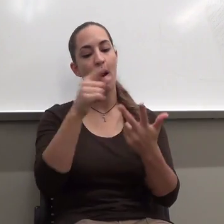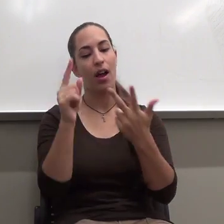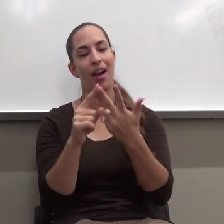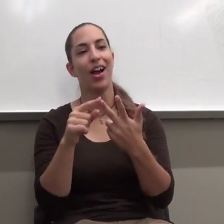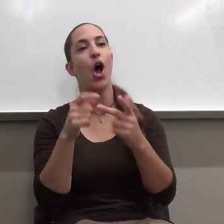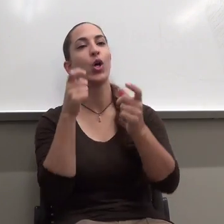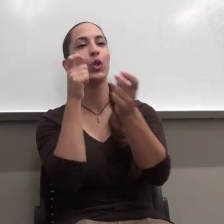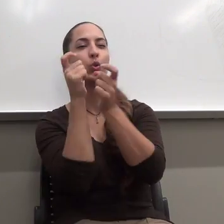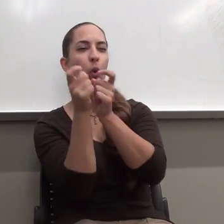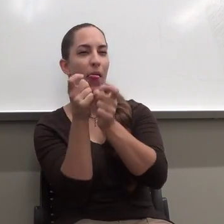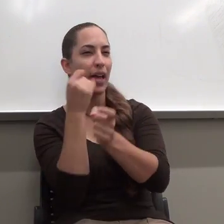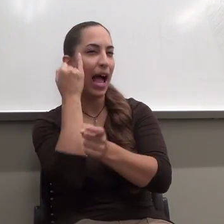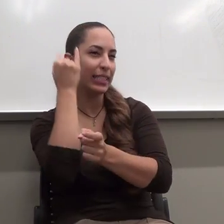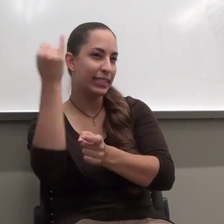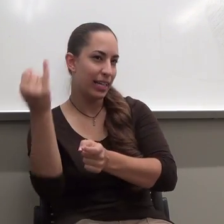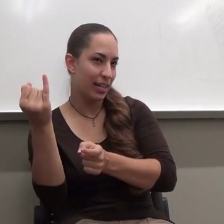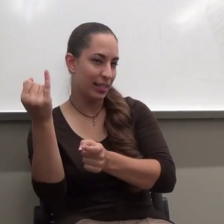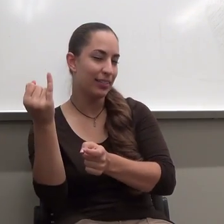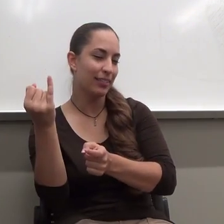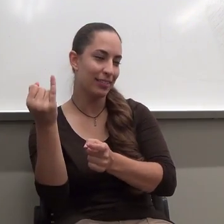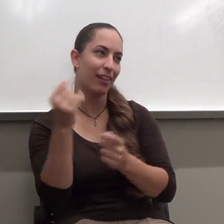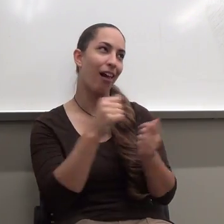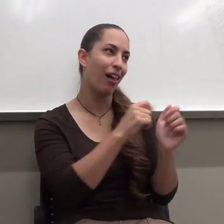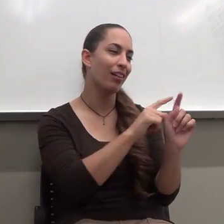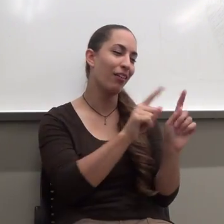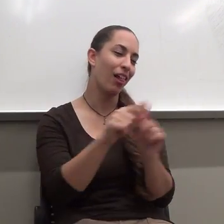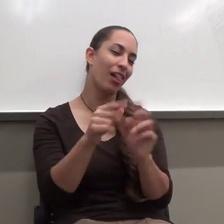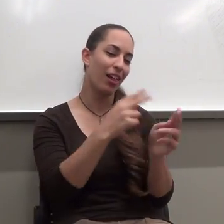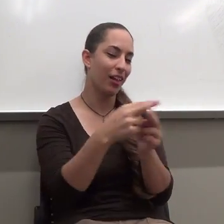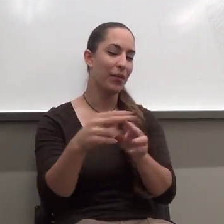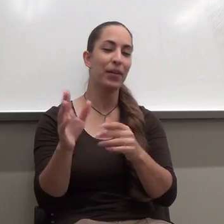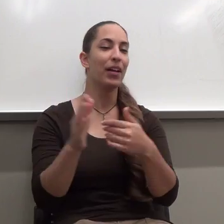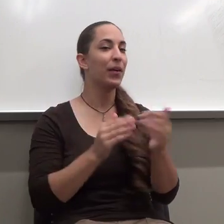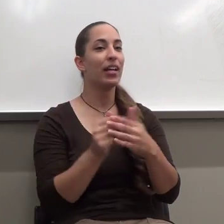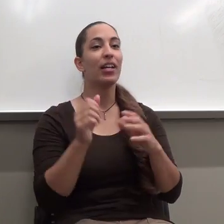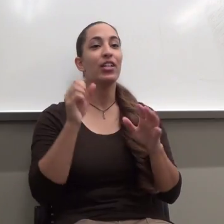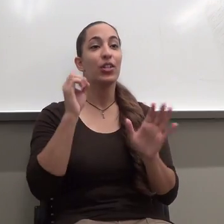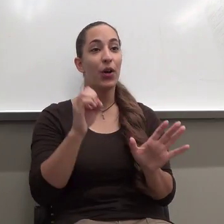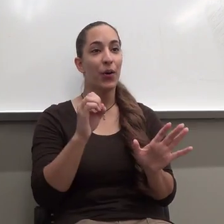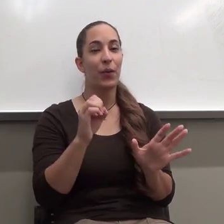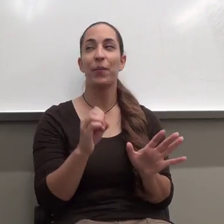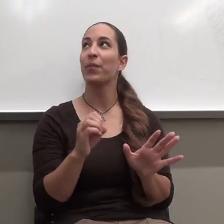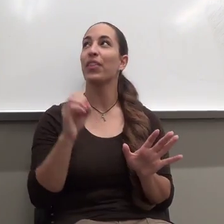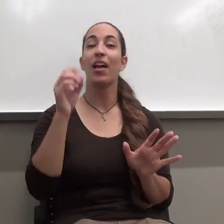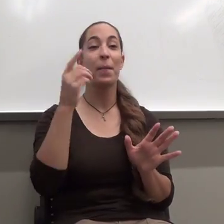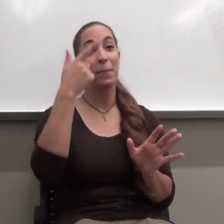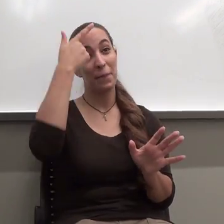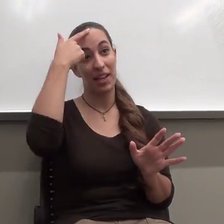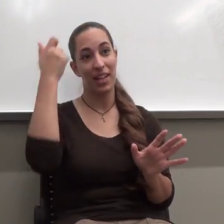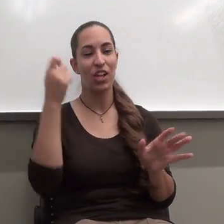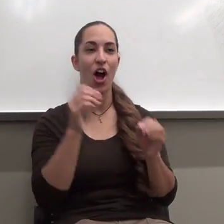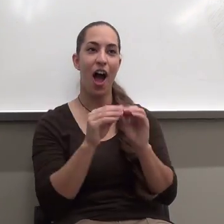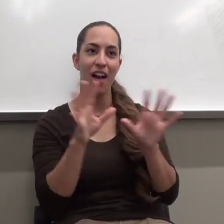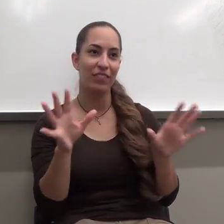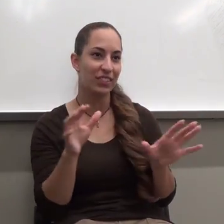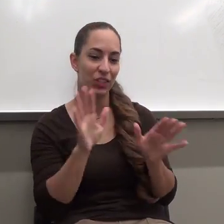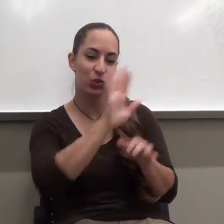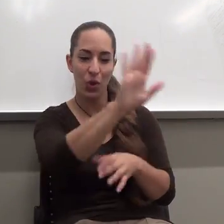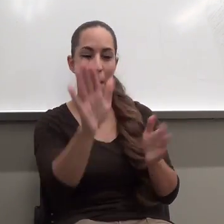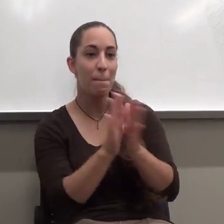Okay? Because you obviously are not going to be underlining in your book, okay, what I'm handing